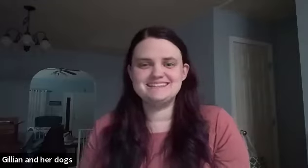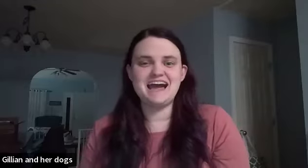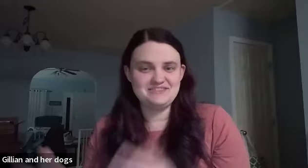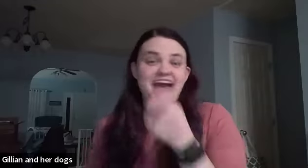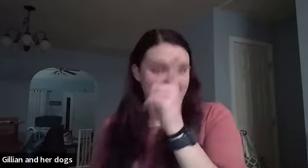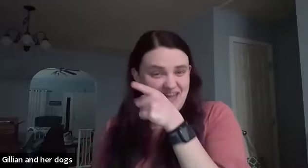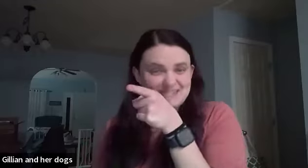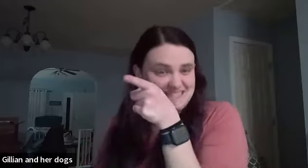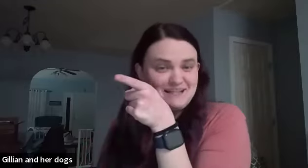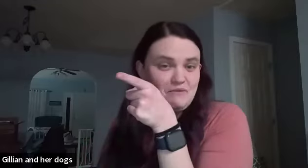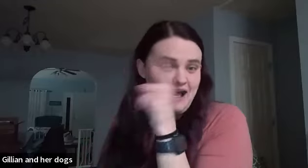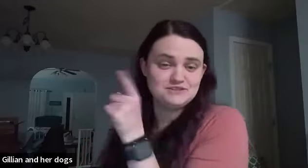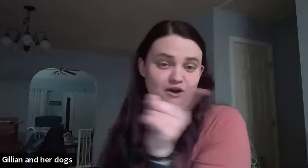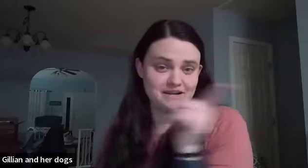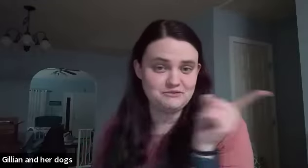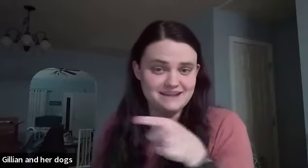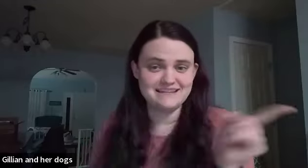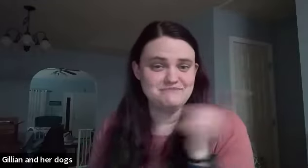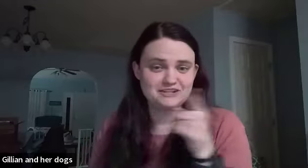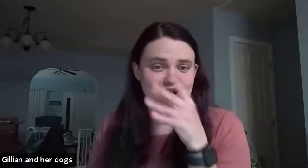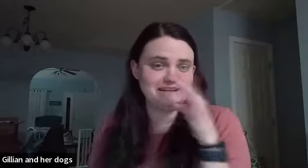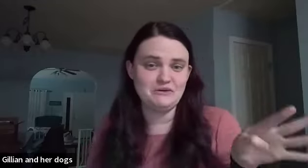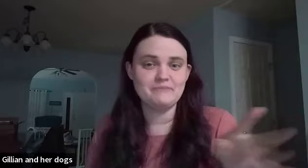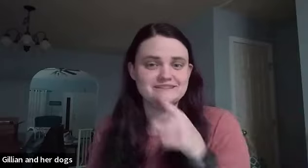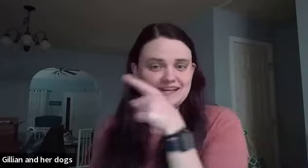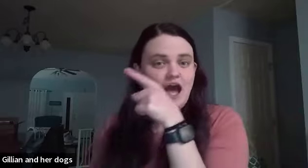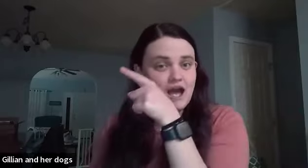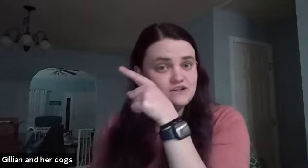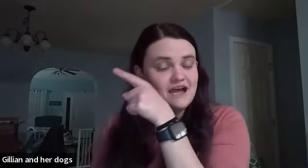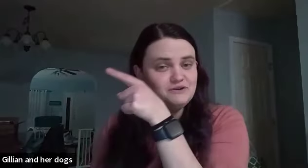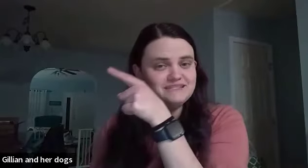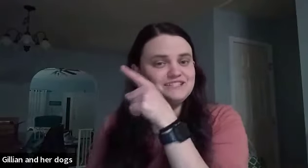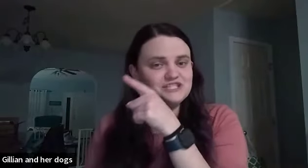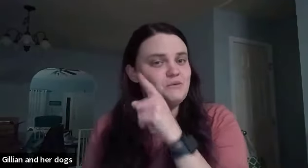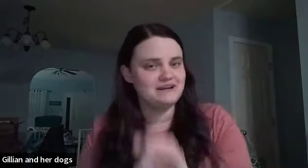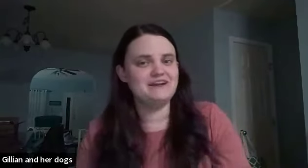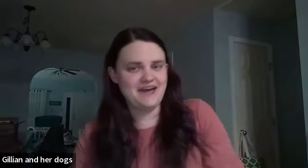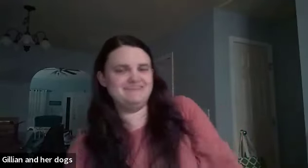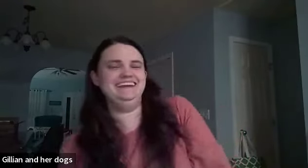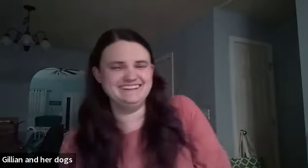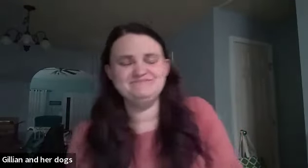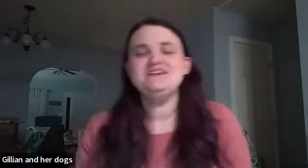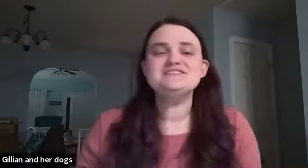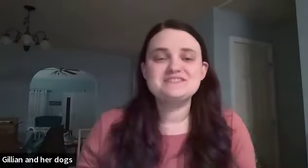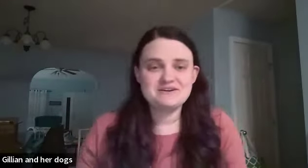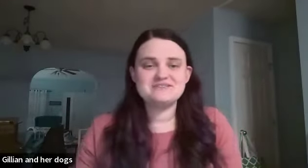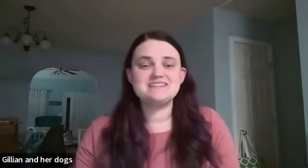Because that's exactly why. I'm sorry, you guys. I'm not trying to ignore it, but I was like, I knew, I was like, she's going to want to know that. So the